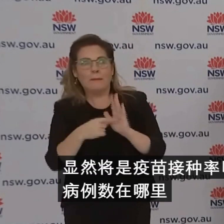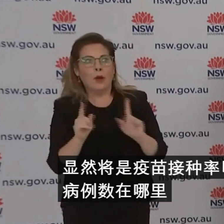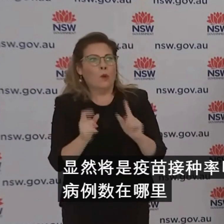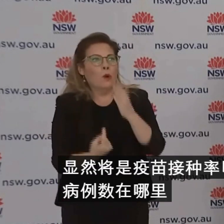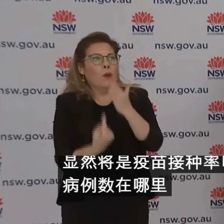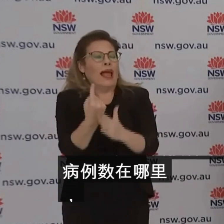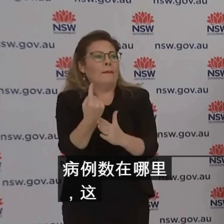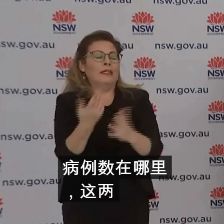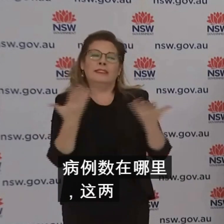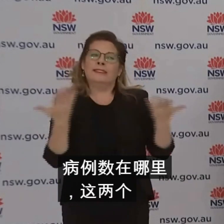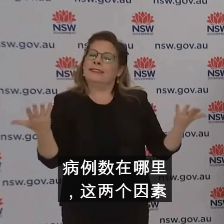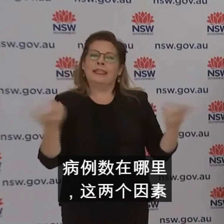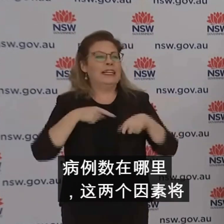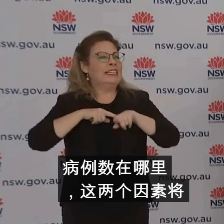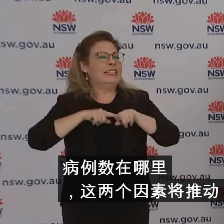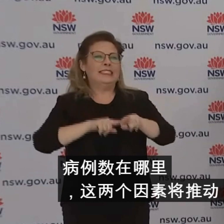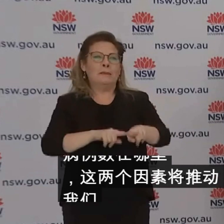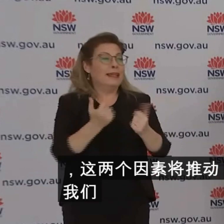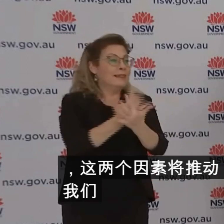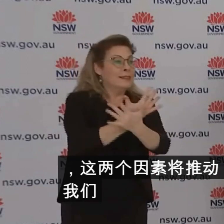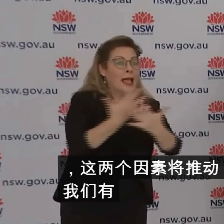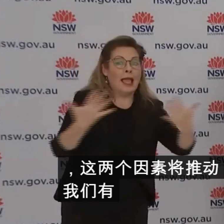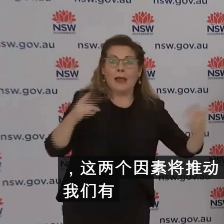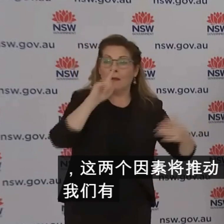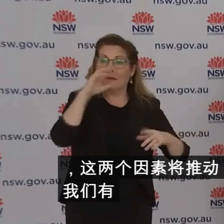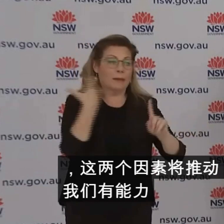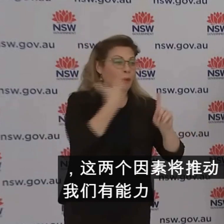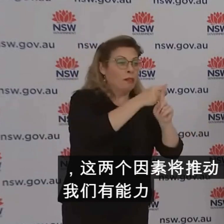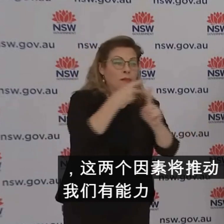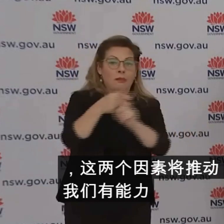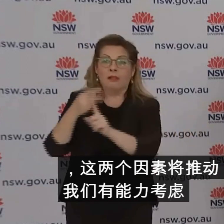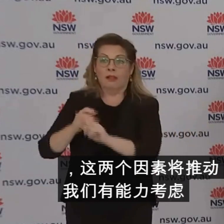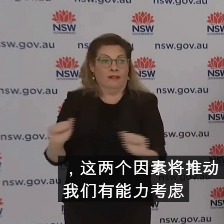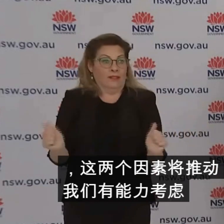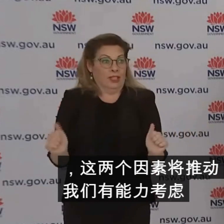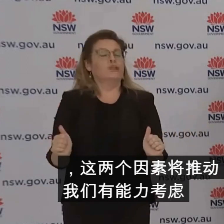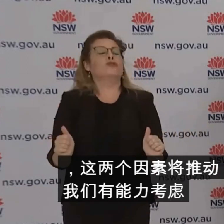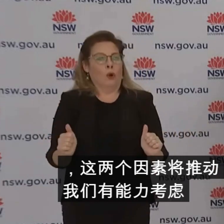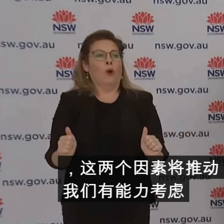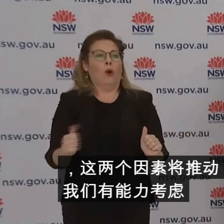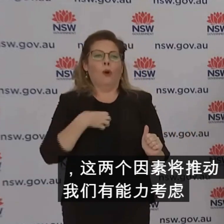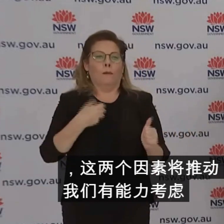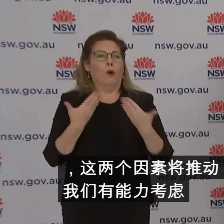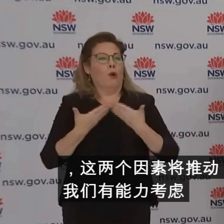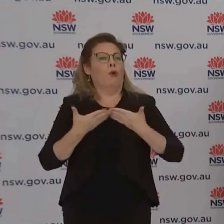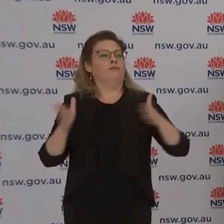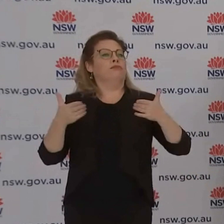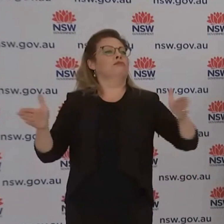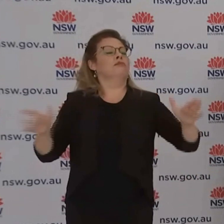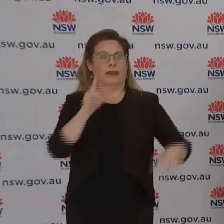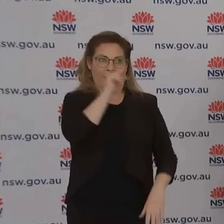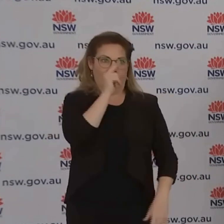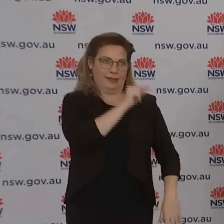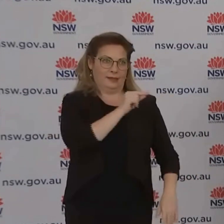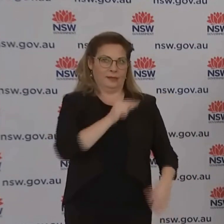case numbers are. And they're two things that will drive our ability to consider those things. You mentioned Canterbury, you were focusing